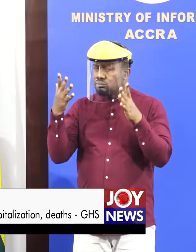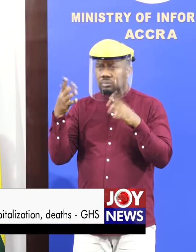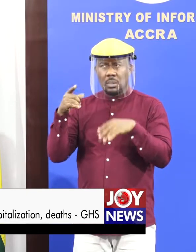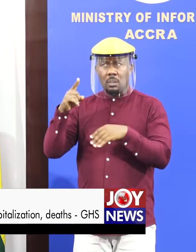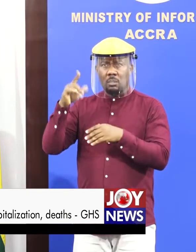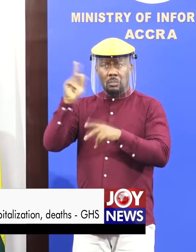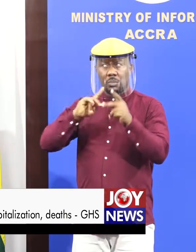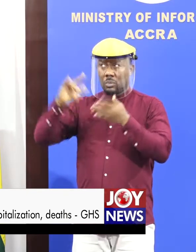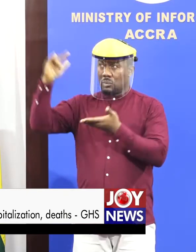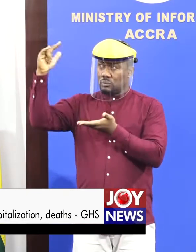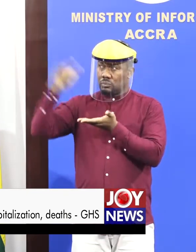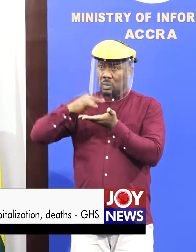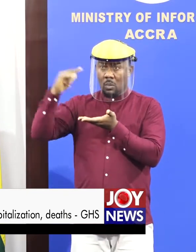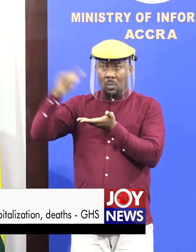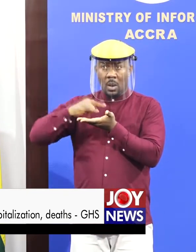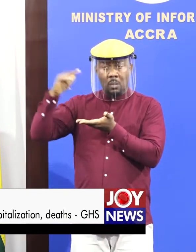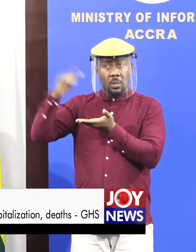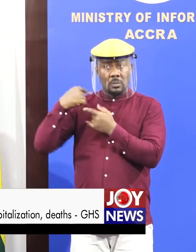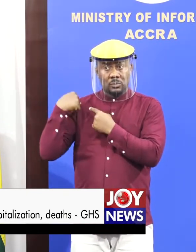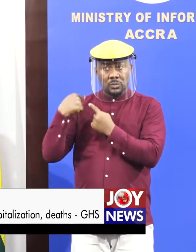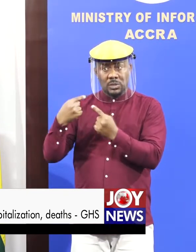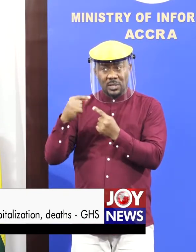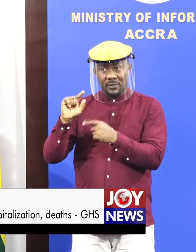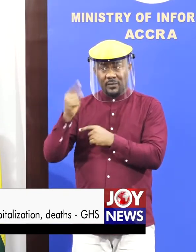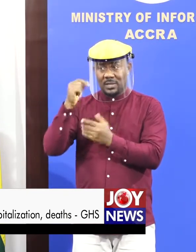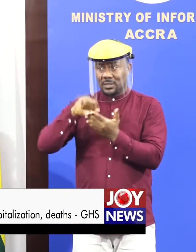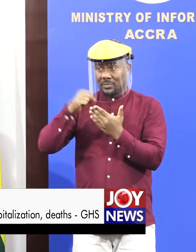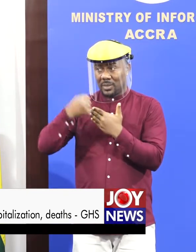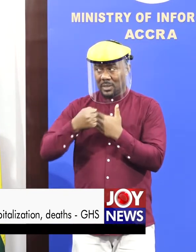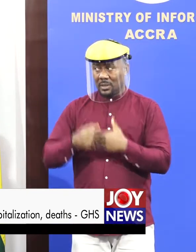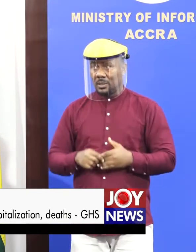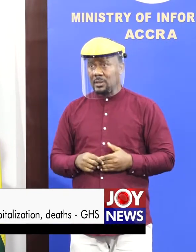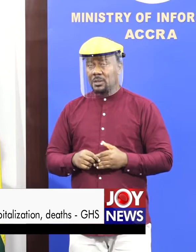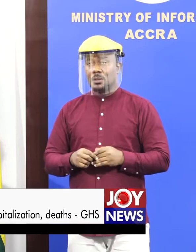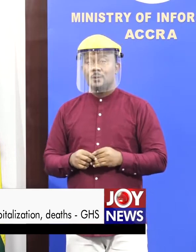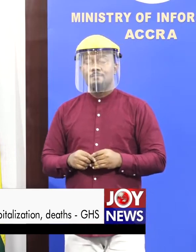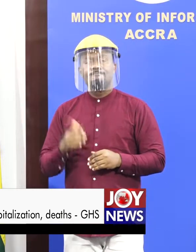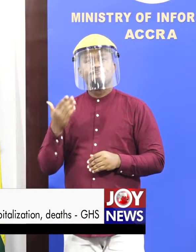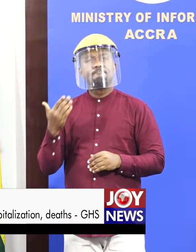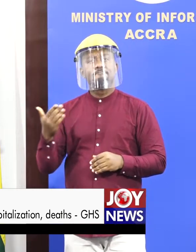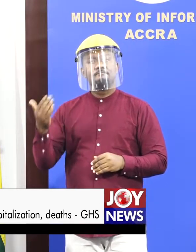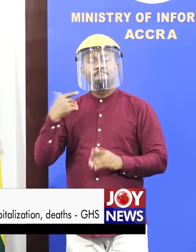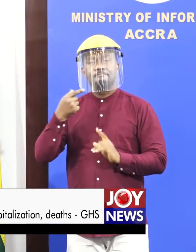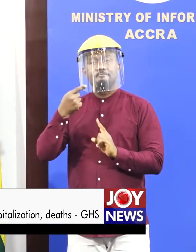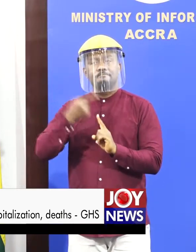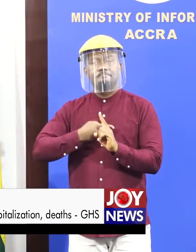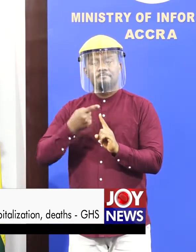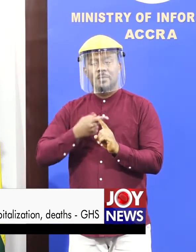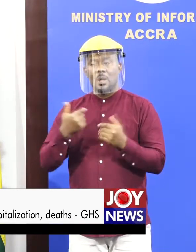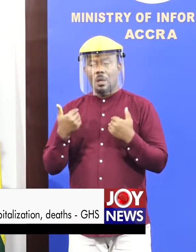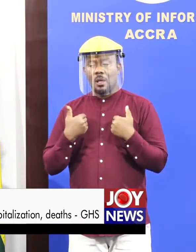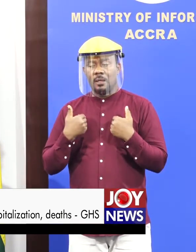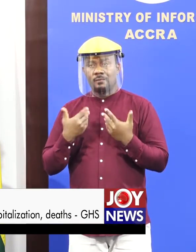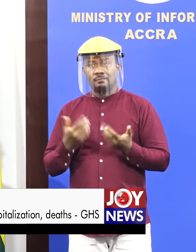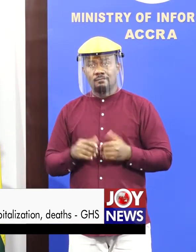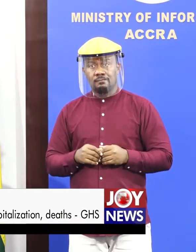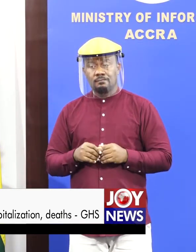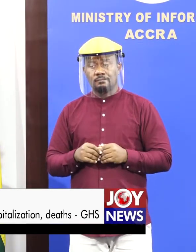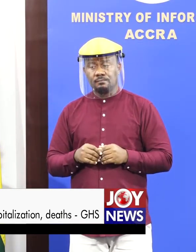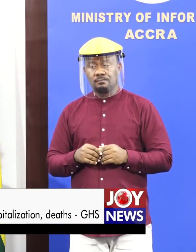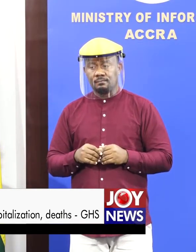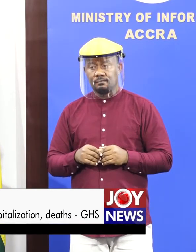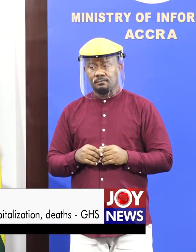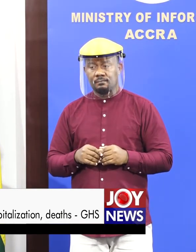international airports since the 1st of September. So last month was the highest level